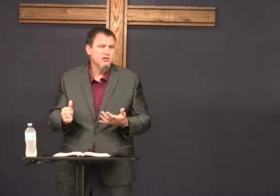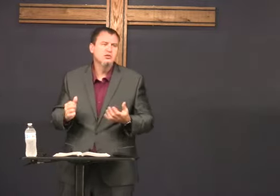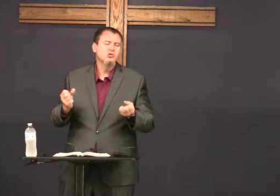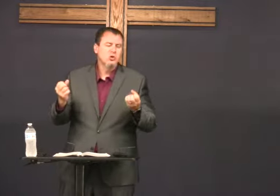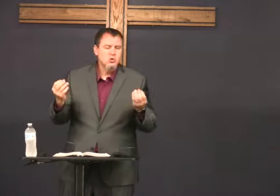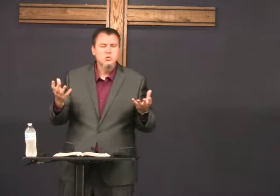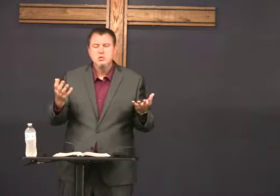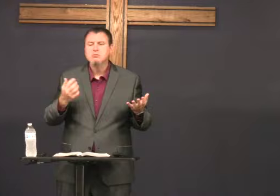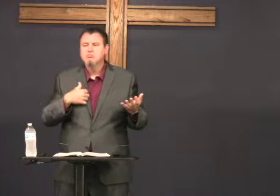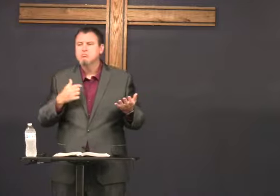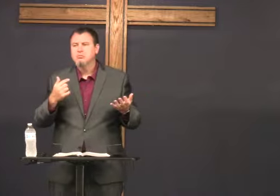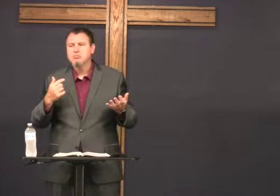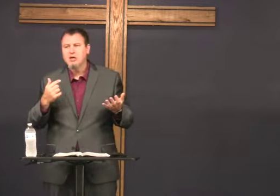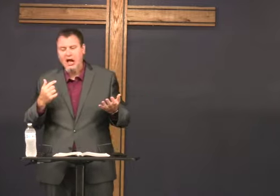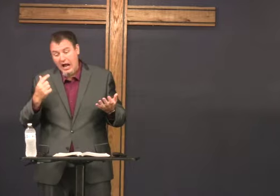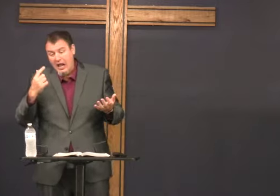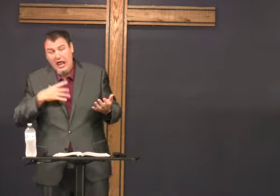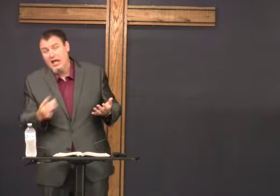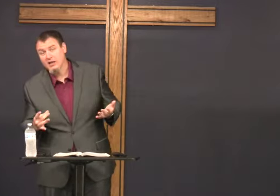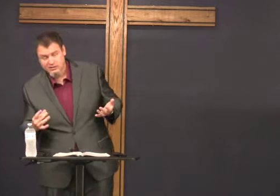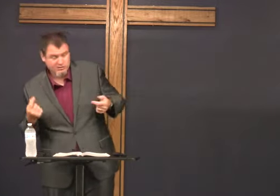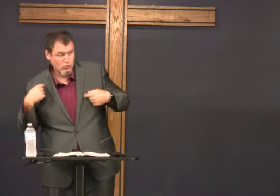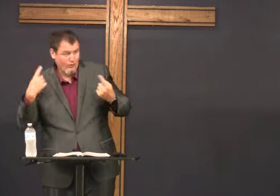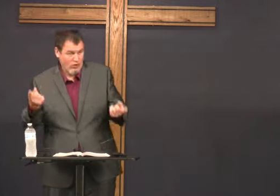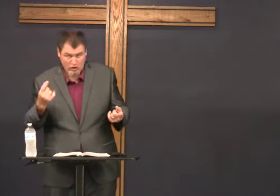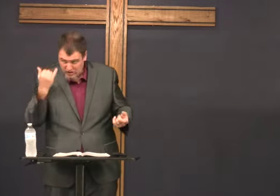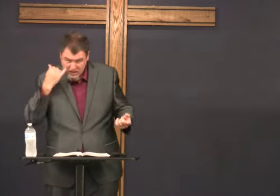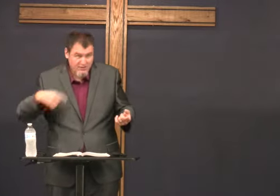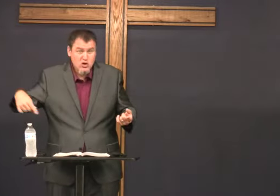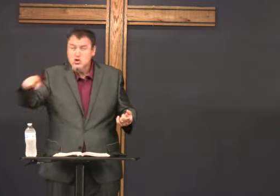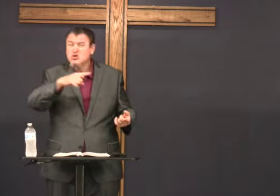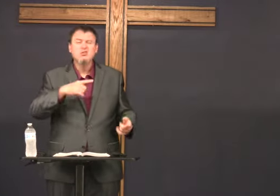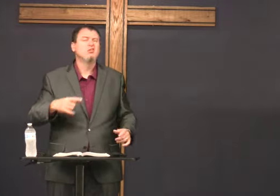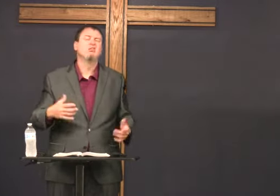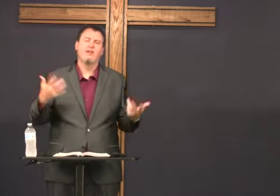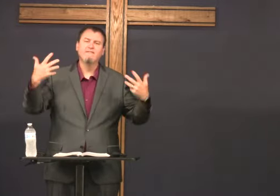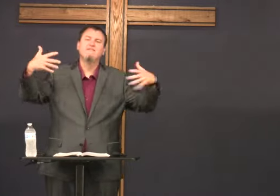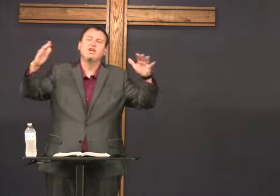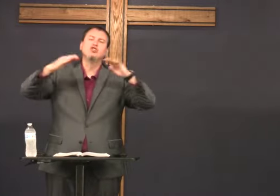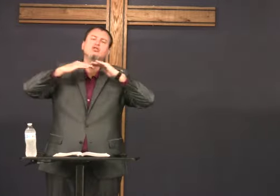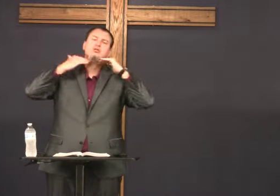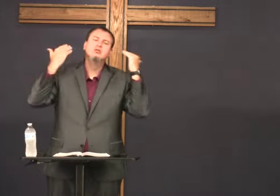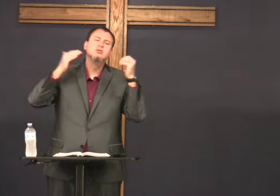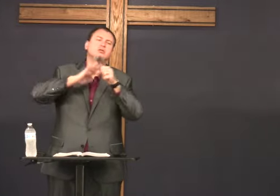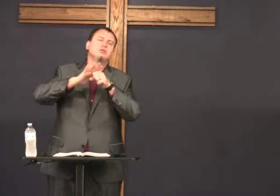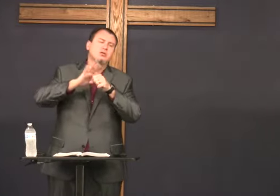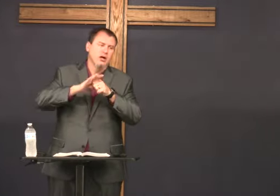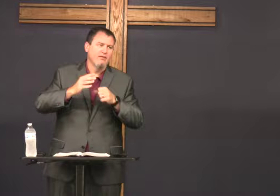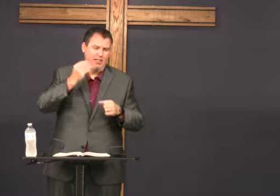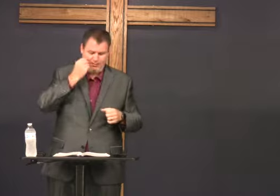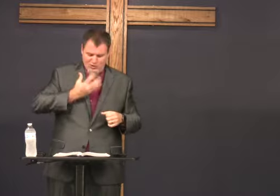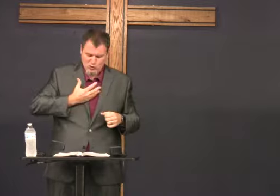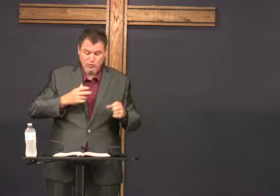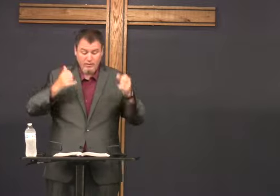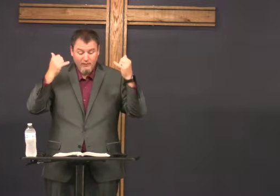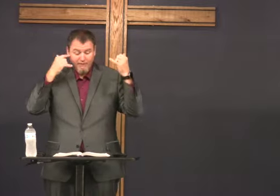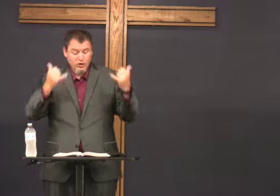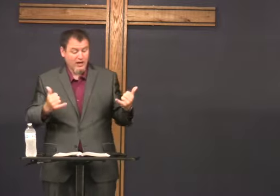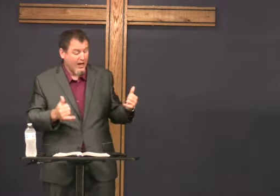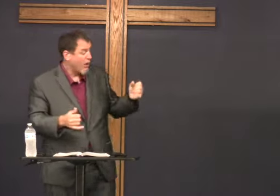through. So, I would like to, I think. And if you say, okay, that's enough, I've had enough, then just let me know that.